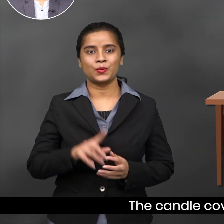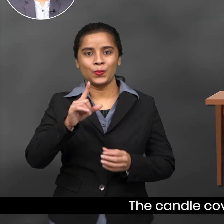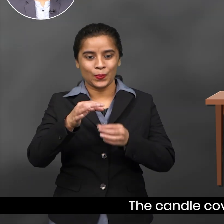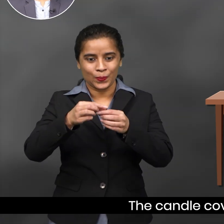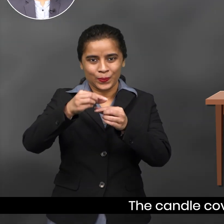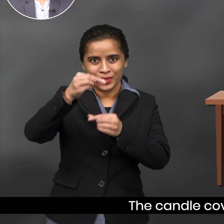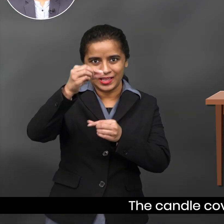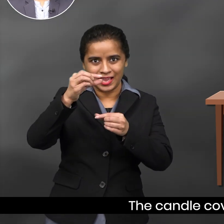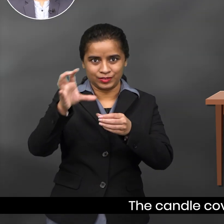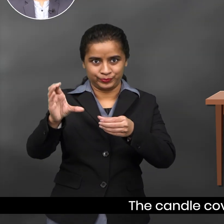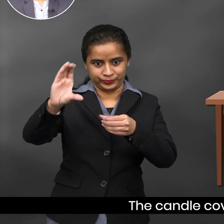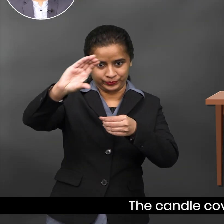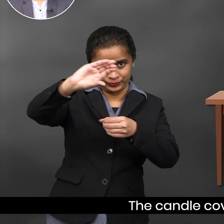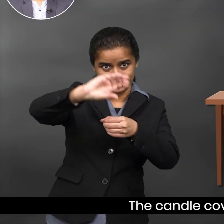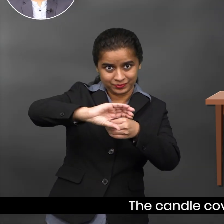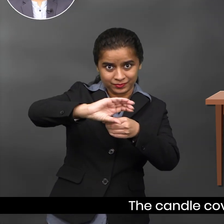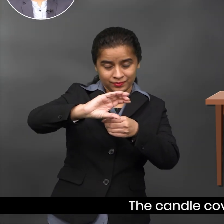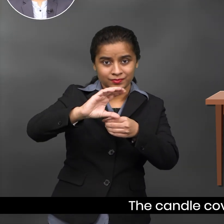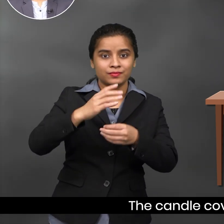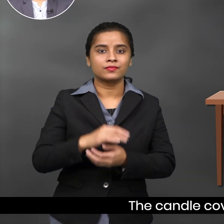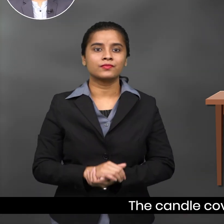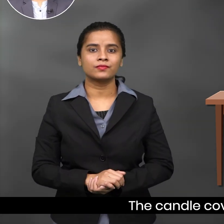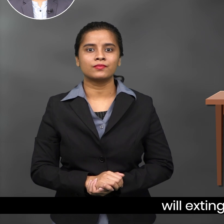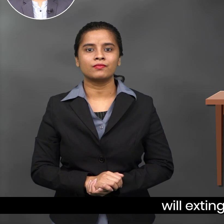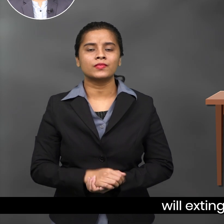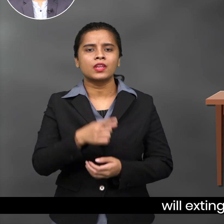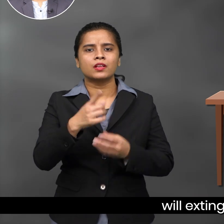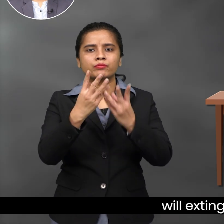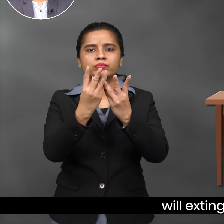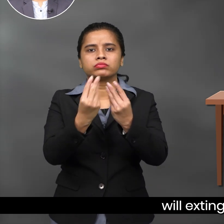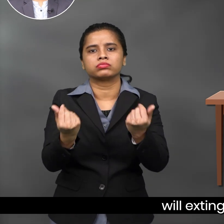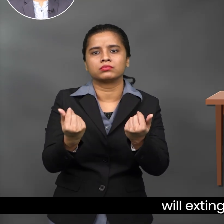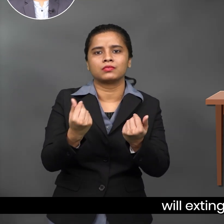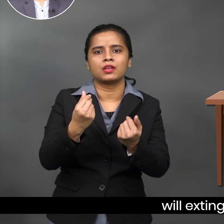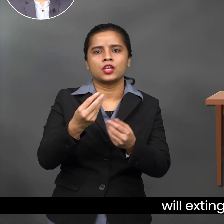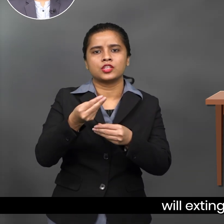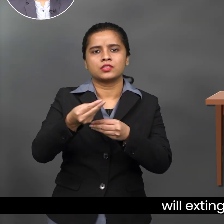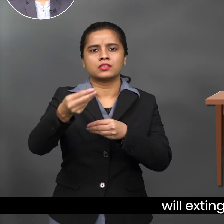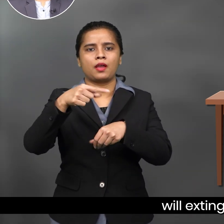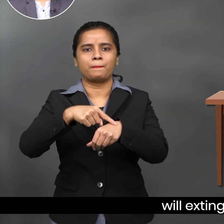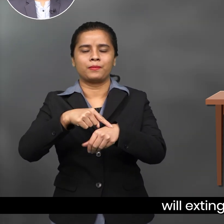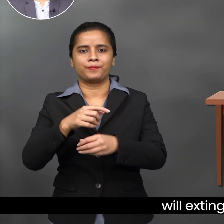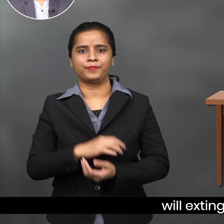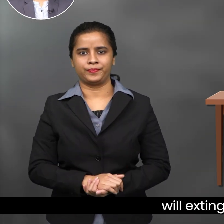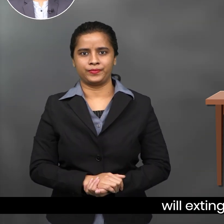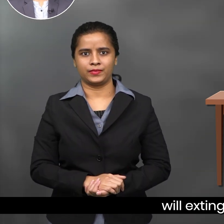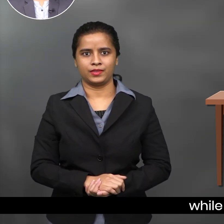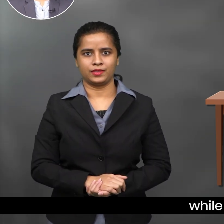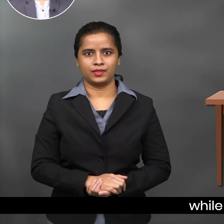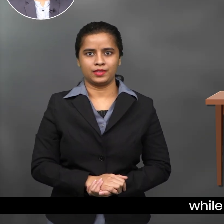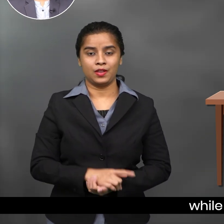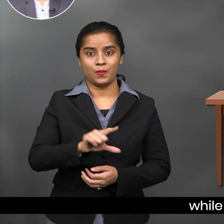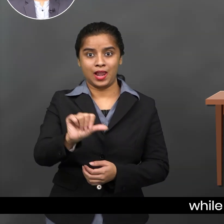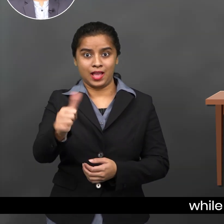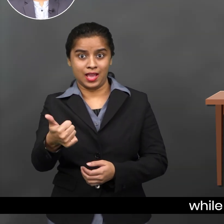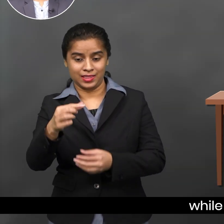The candle covered by the glass tumbler will extinguish after some time,